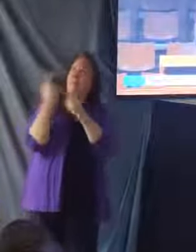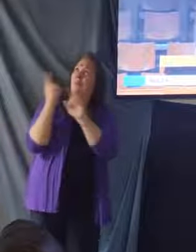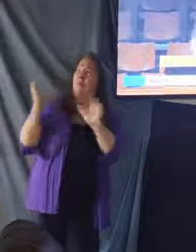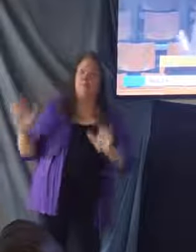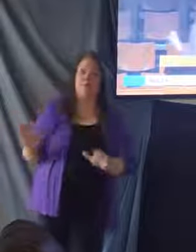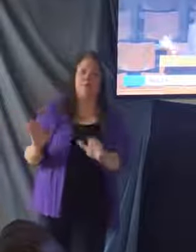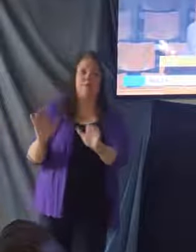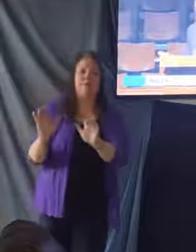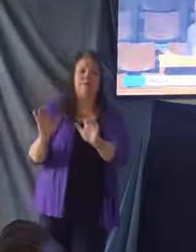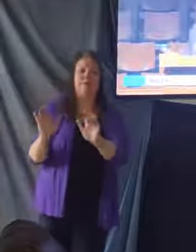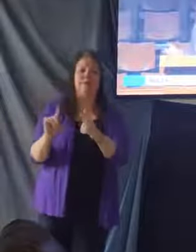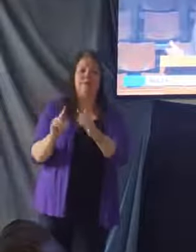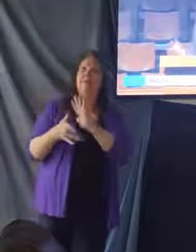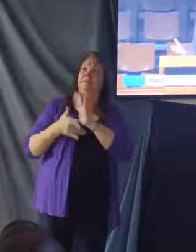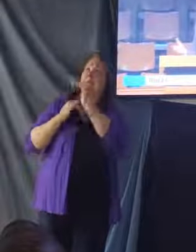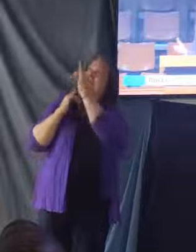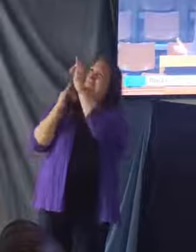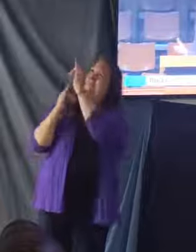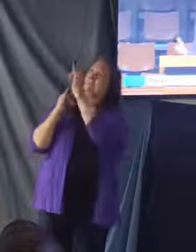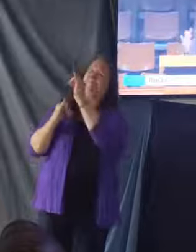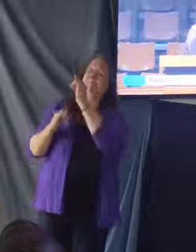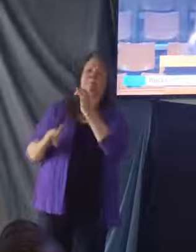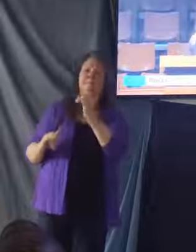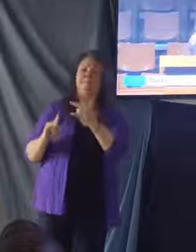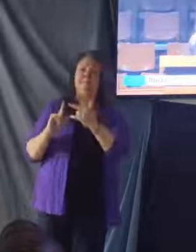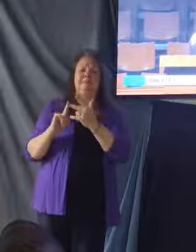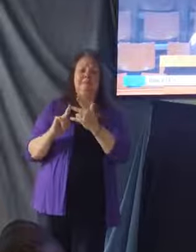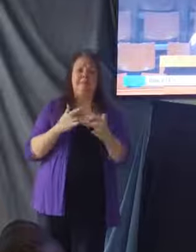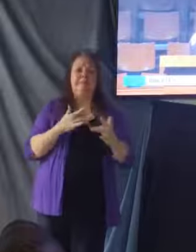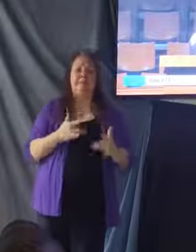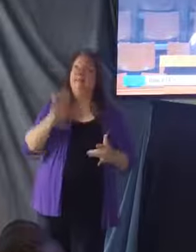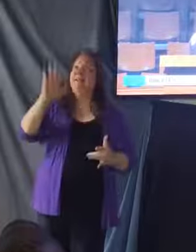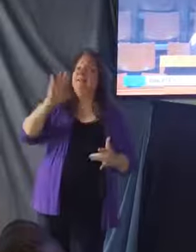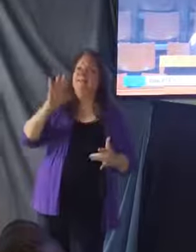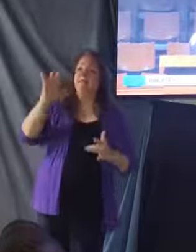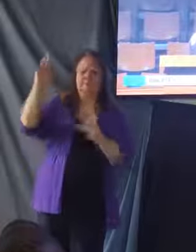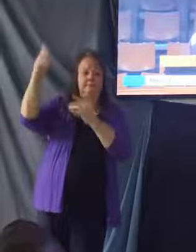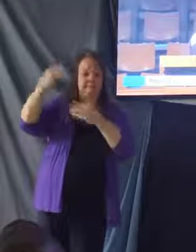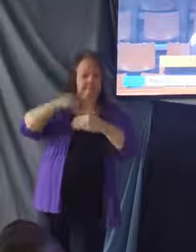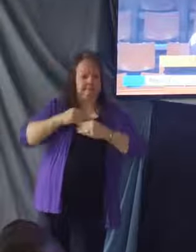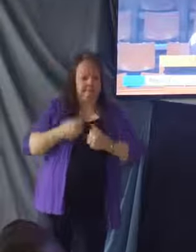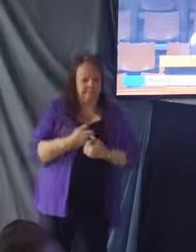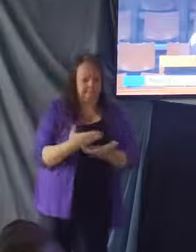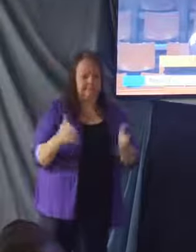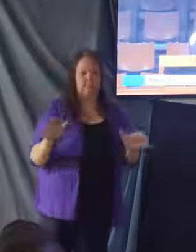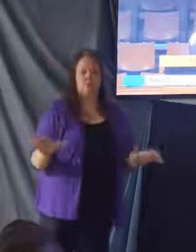righteousness, godliness, the character of God.